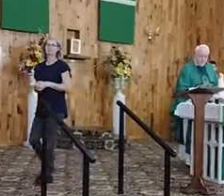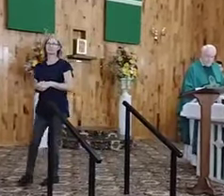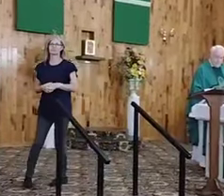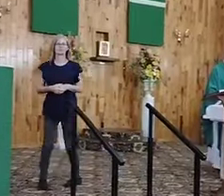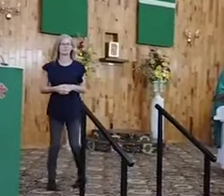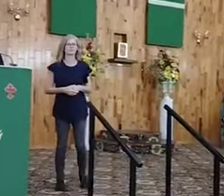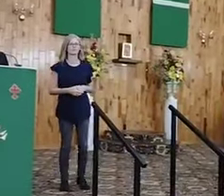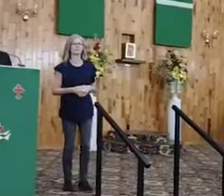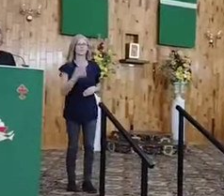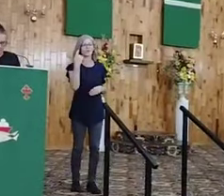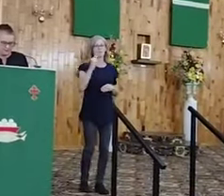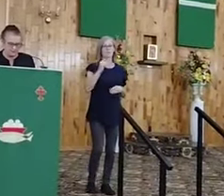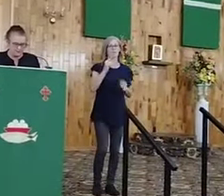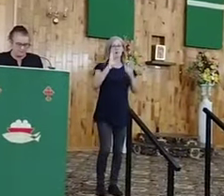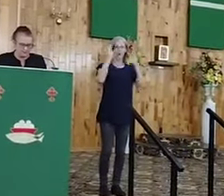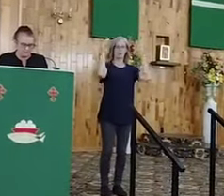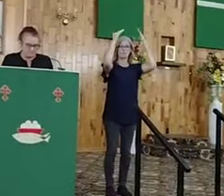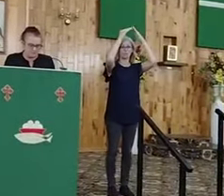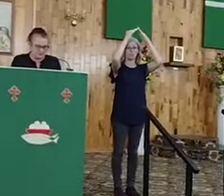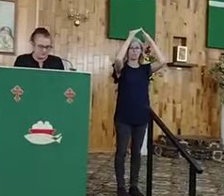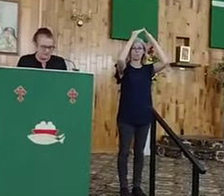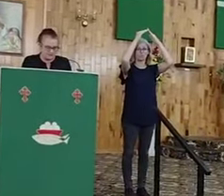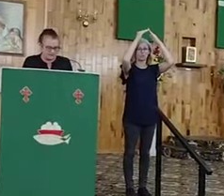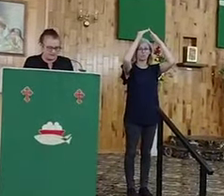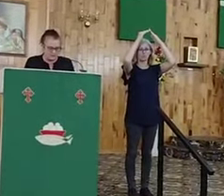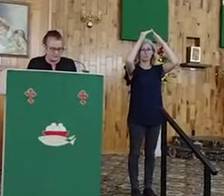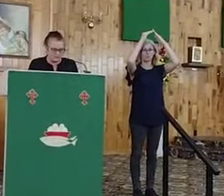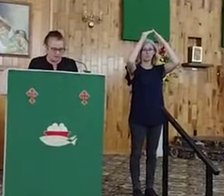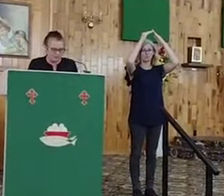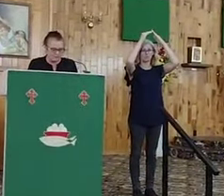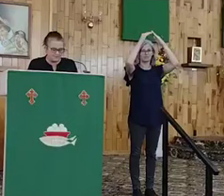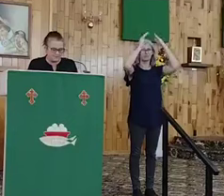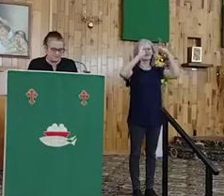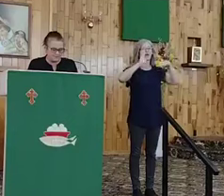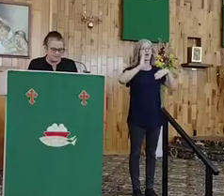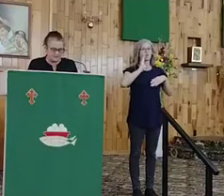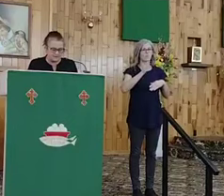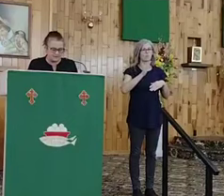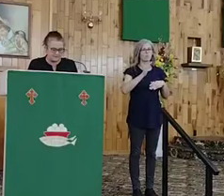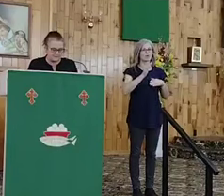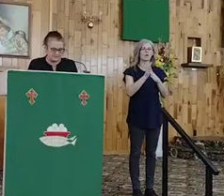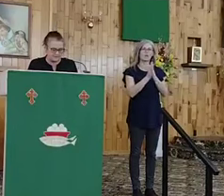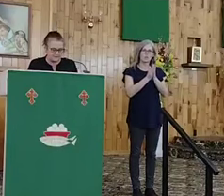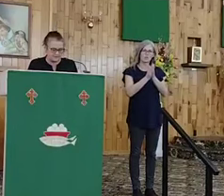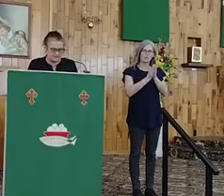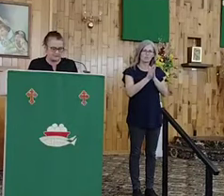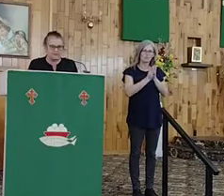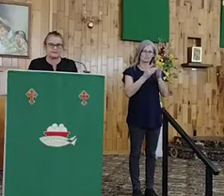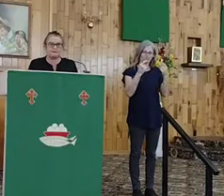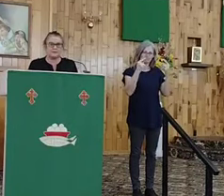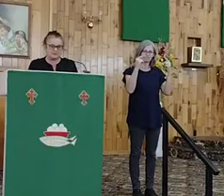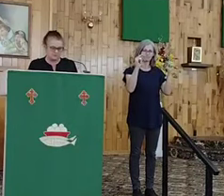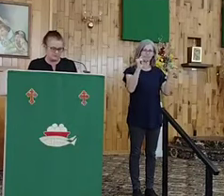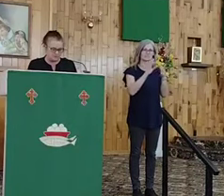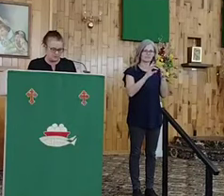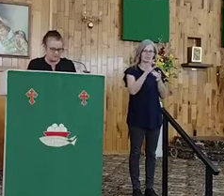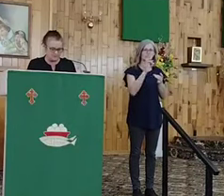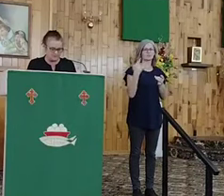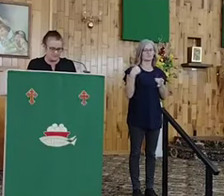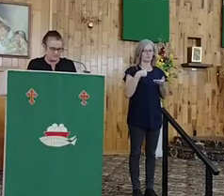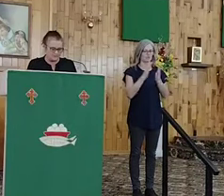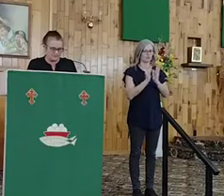For our Holy Father, Pope Ben, that will thrive spiritually, physically, let us pray to the